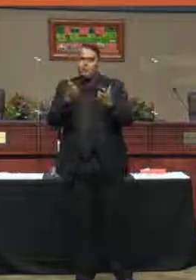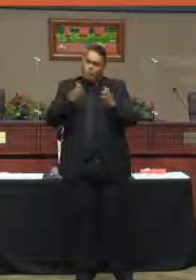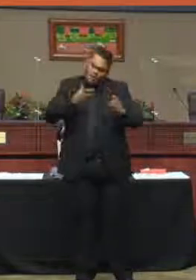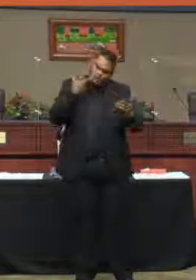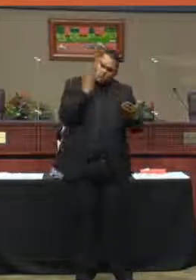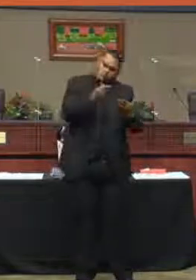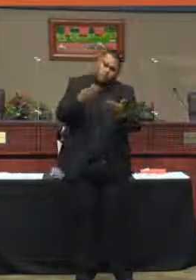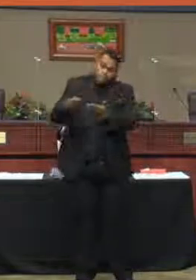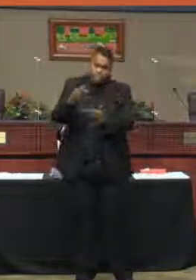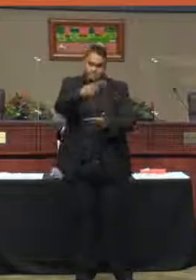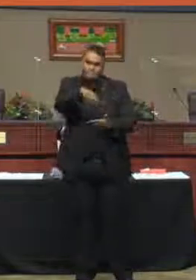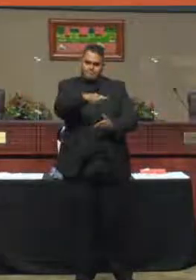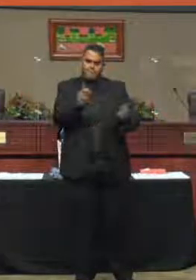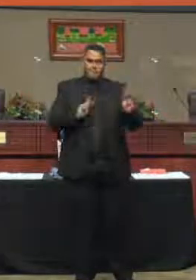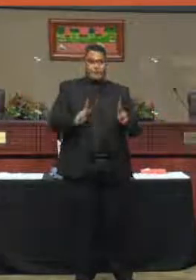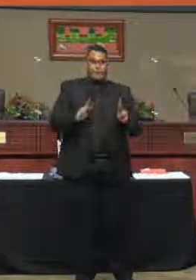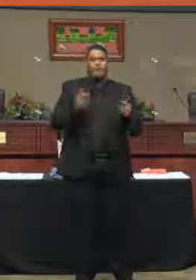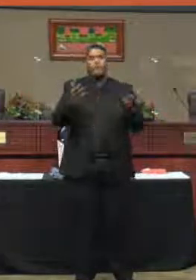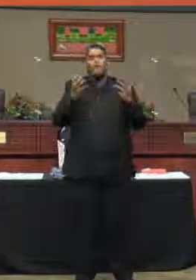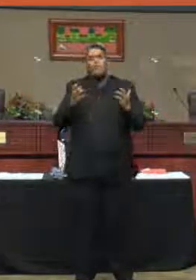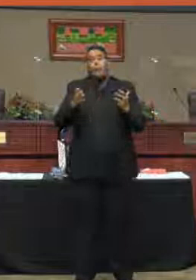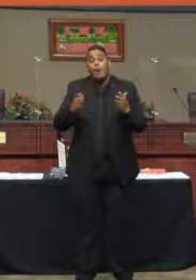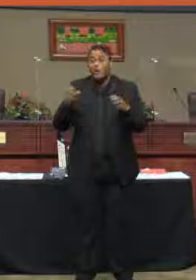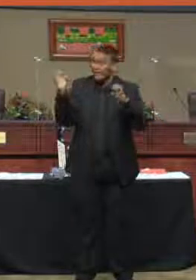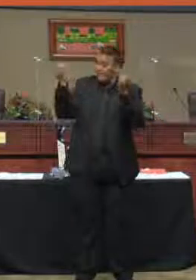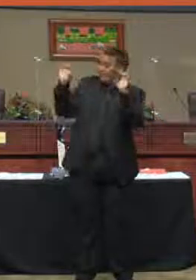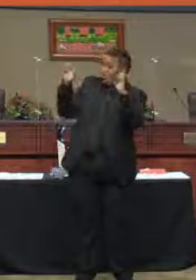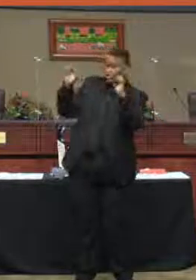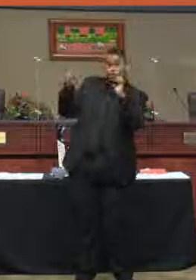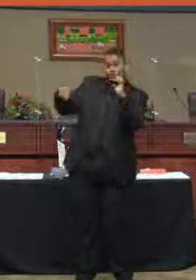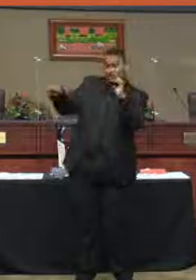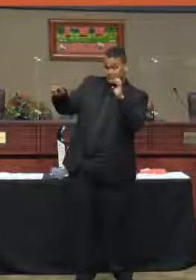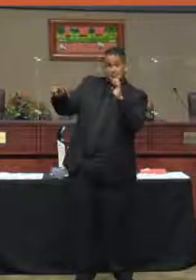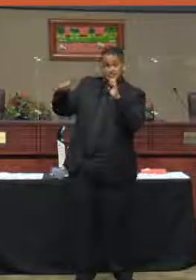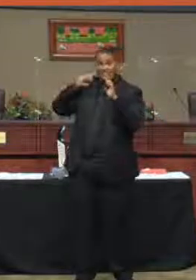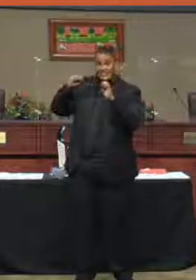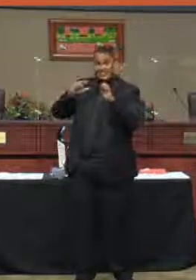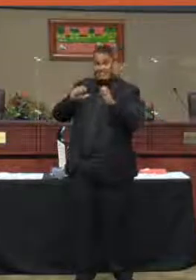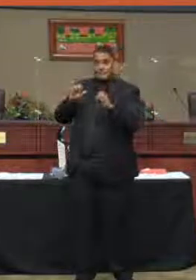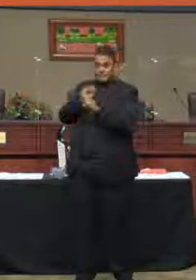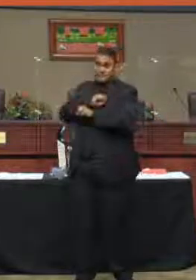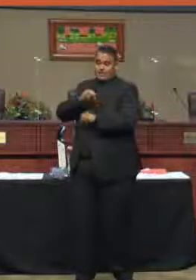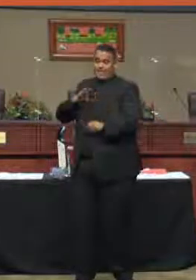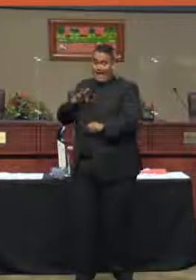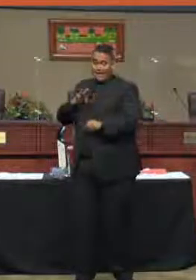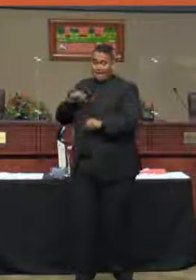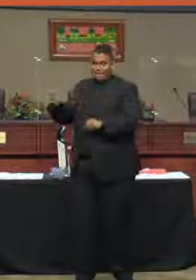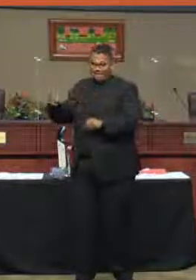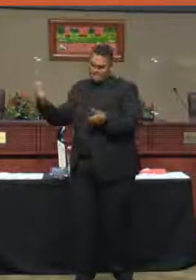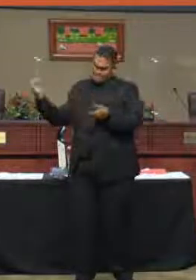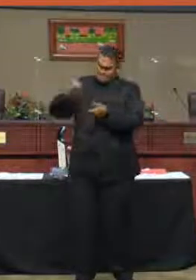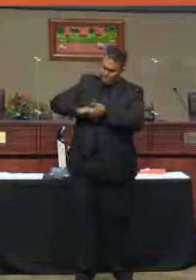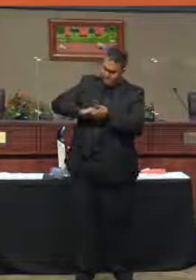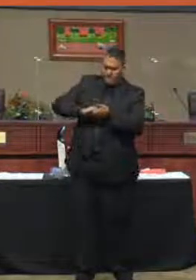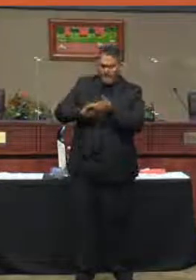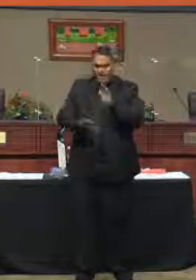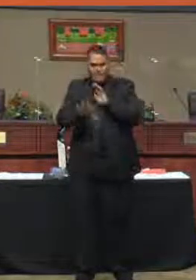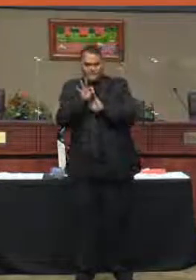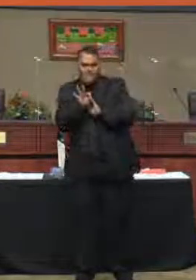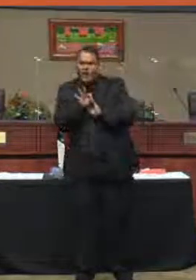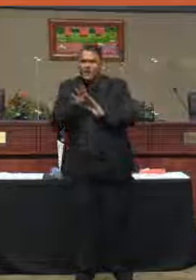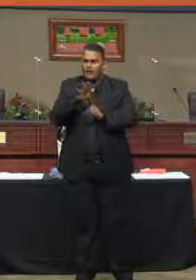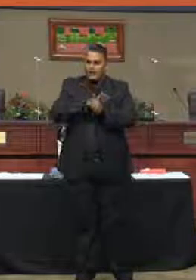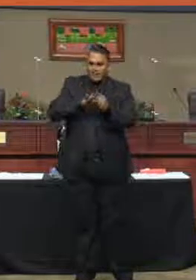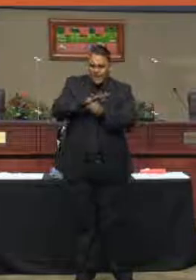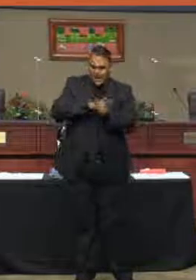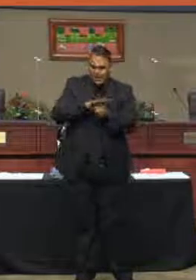management staff to identify strategically selected locations of high need for COVID vaccinations